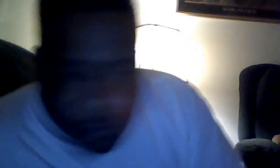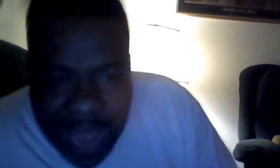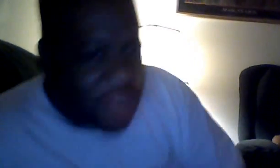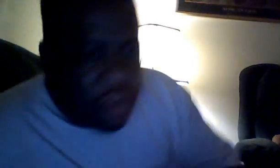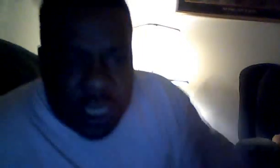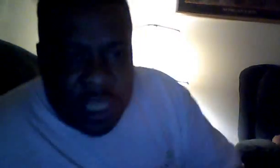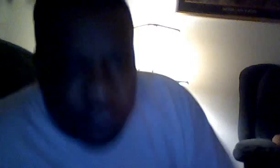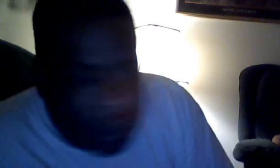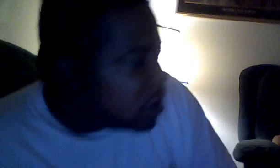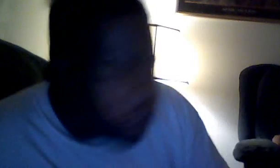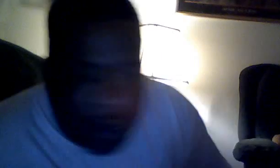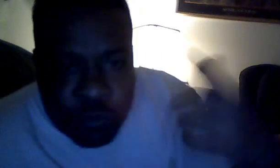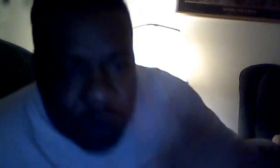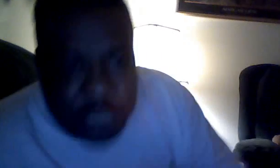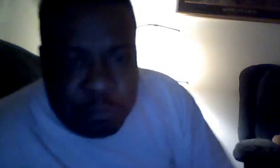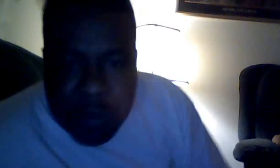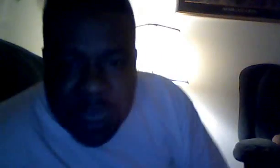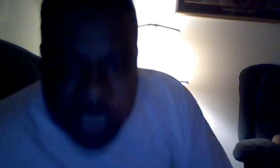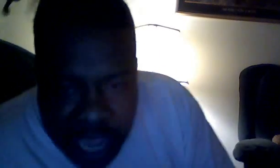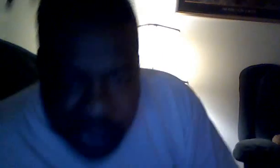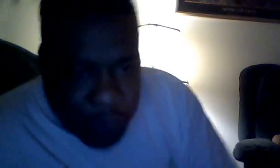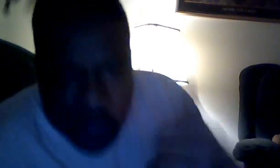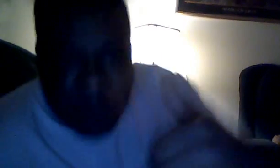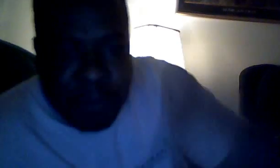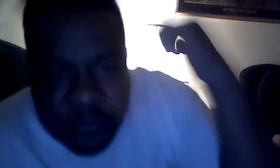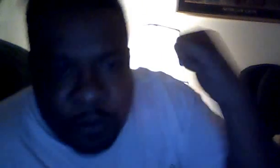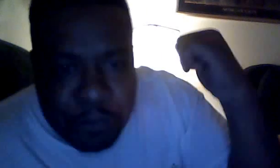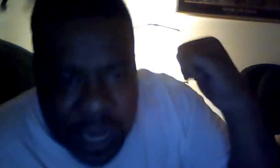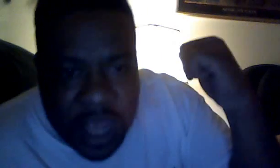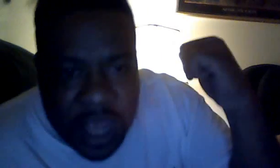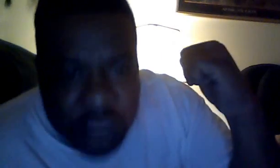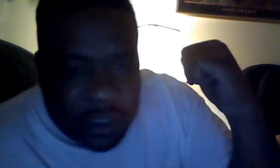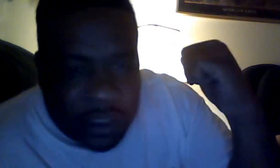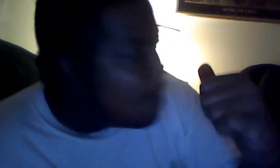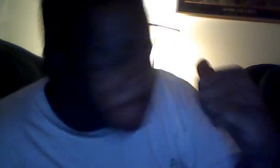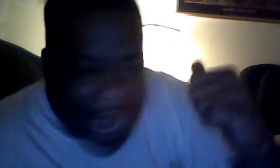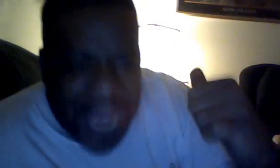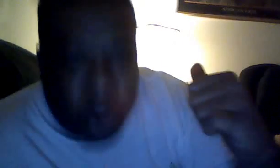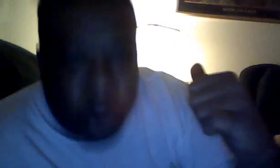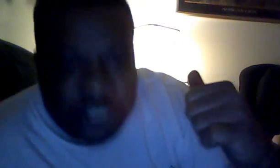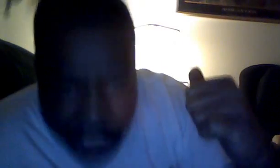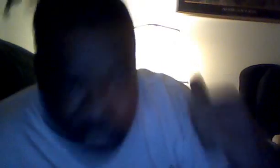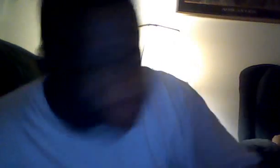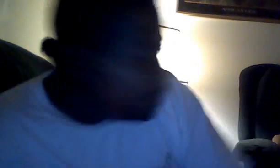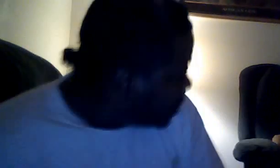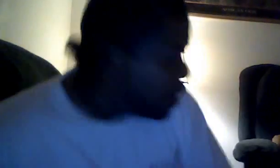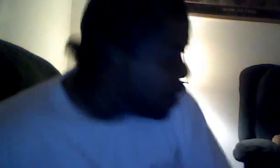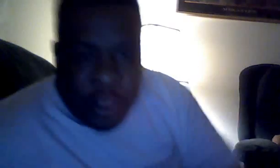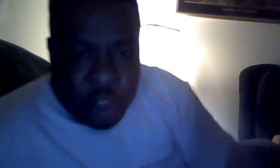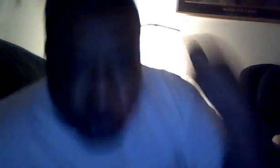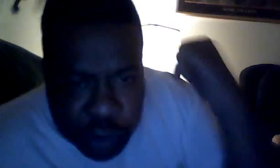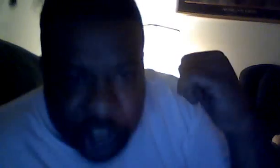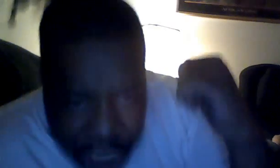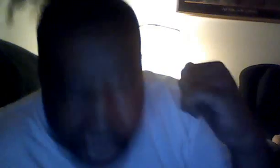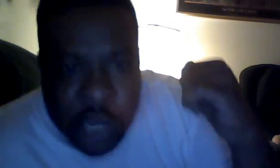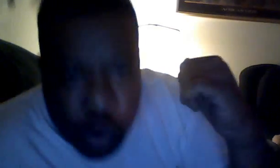Riding looking killer, killer when I spend my cash. I'm off up in there in the street buying Gucci shit. Gucci shit, Louis